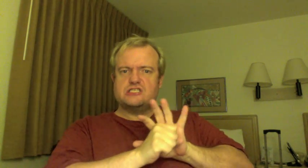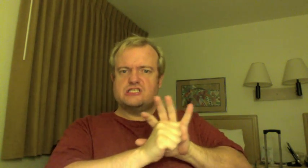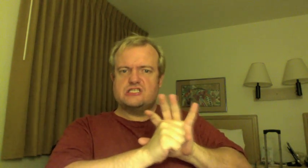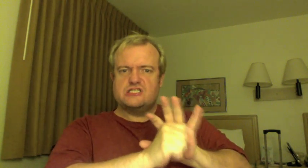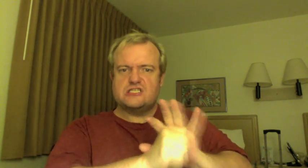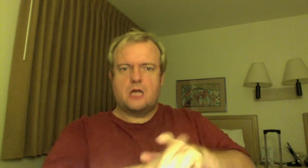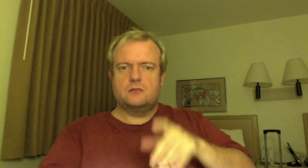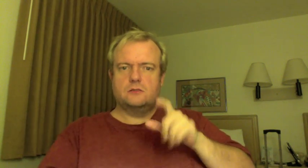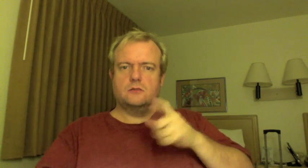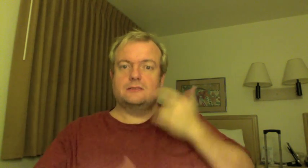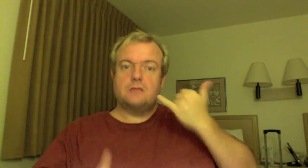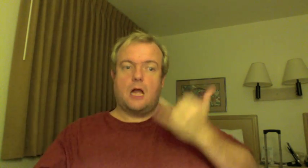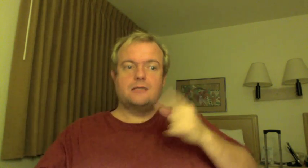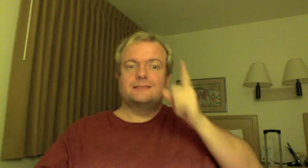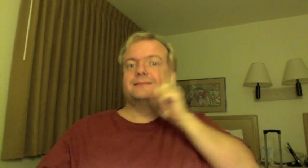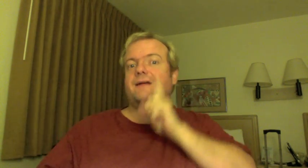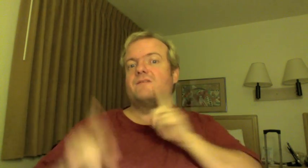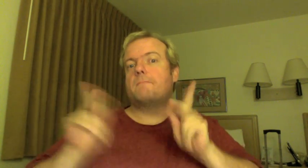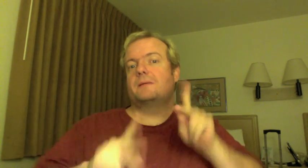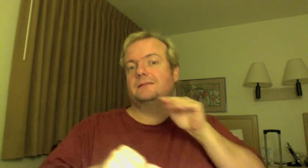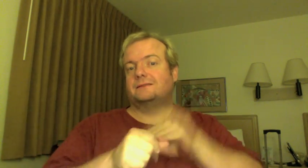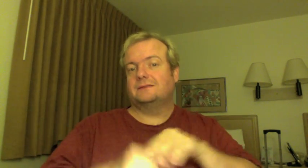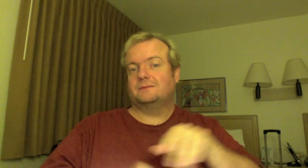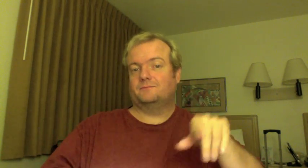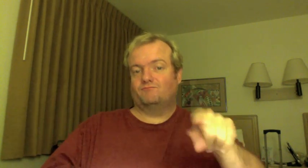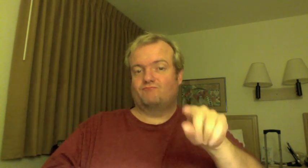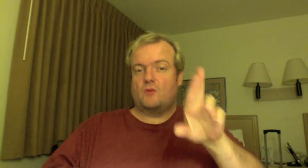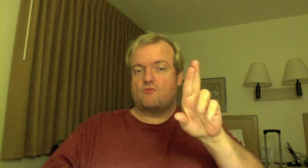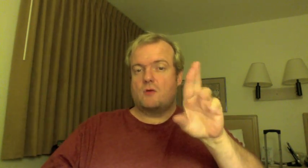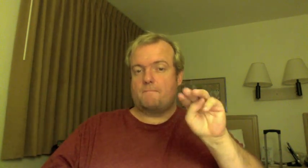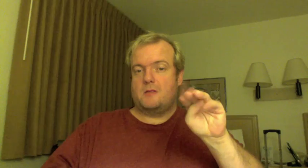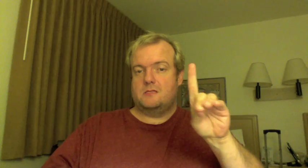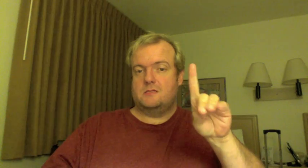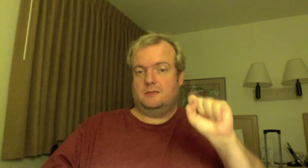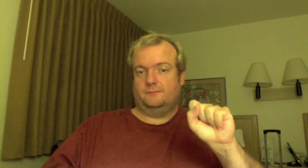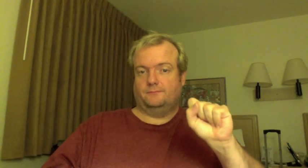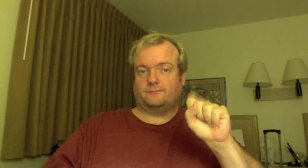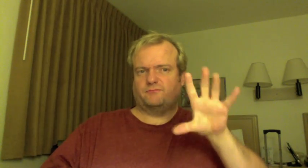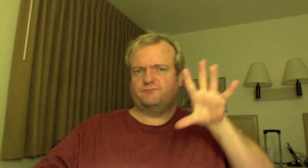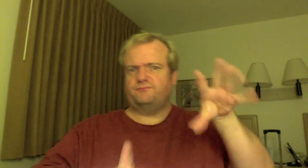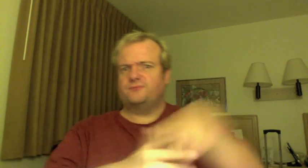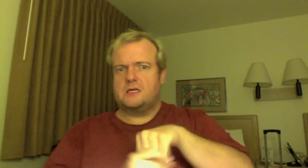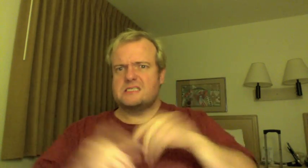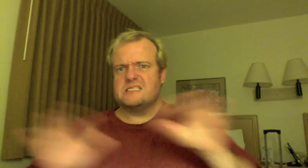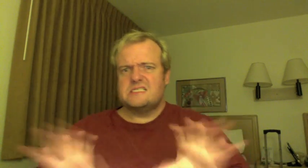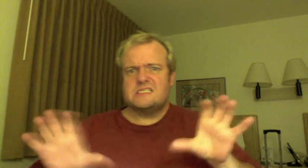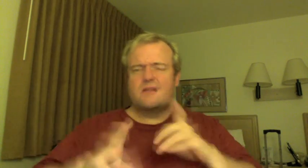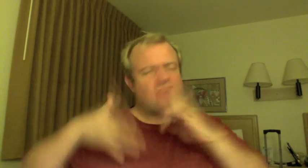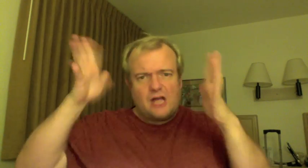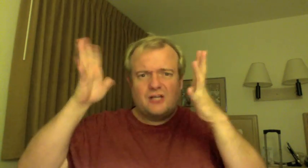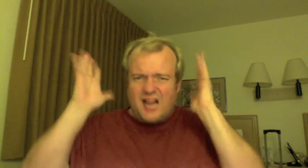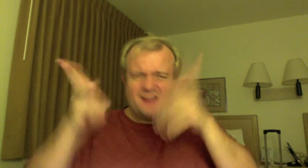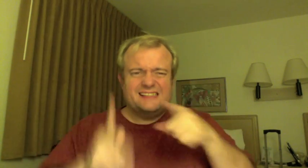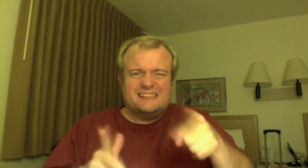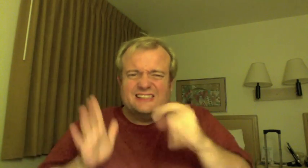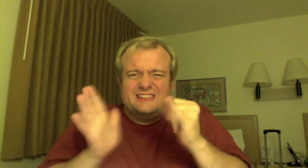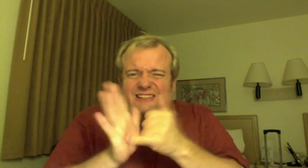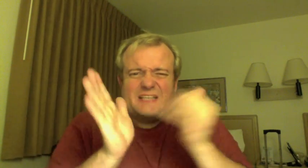39 years old. I worked from a young man to a middle-aged man for this